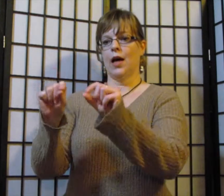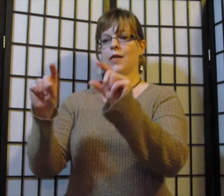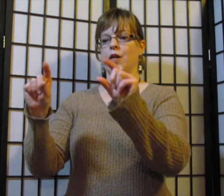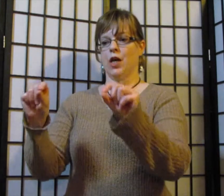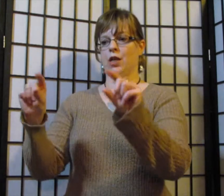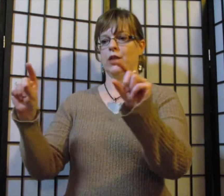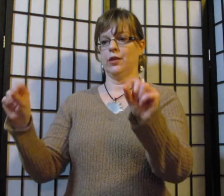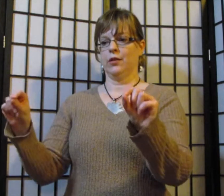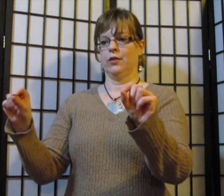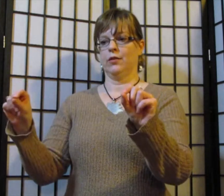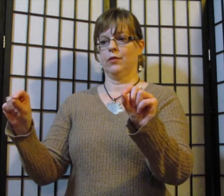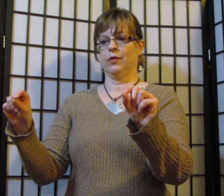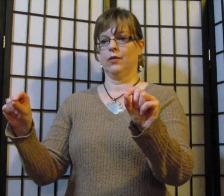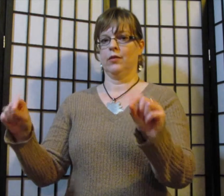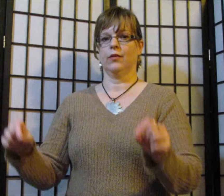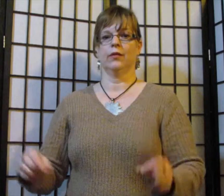Hot dog.